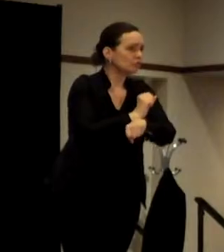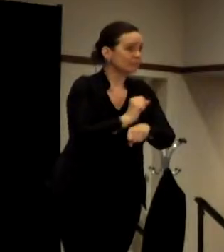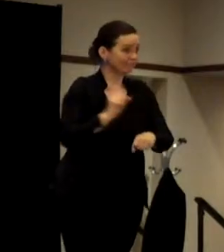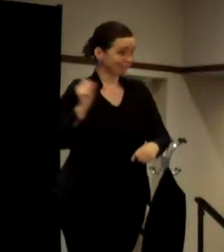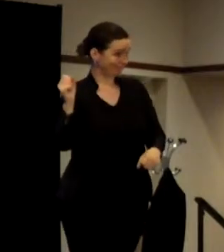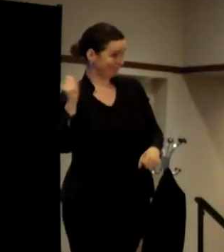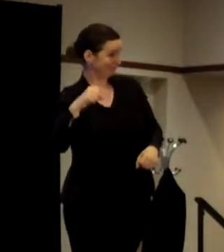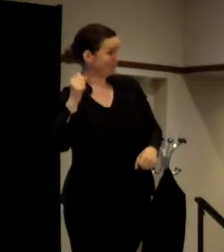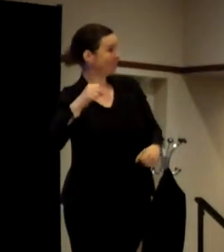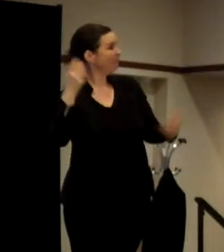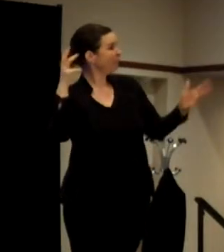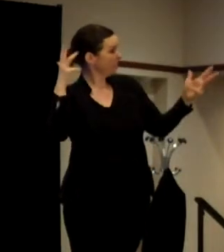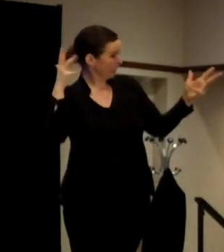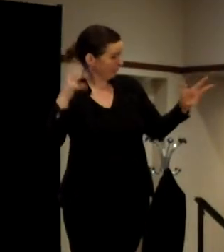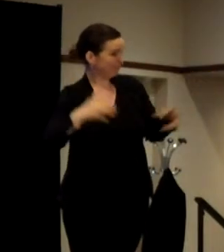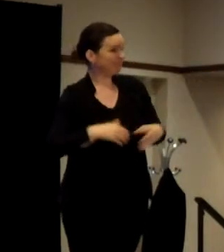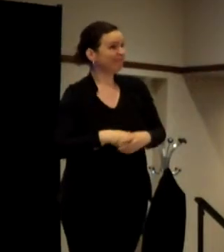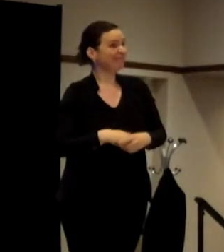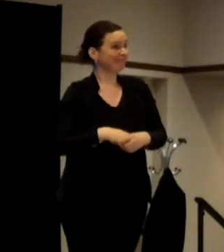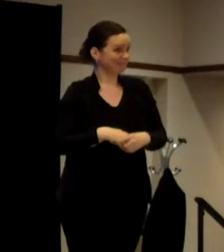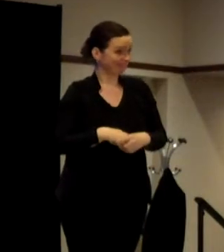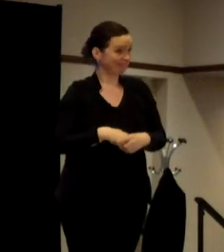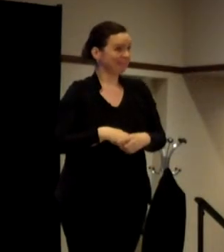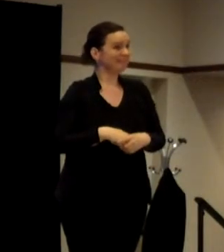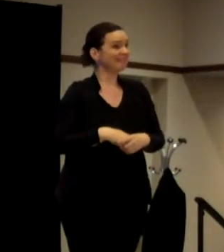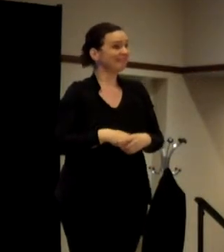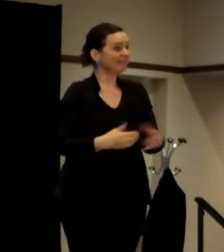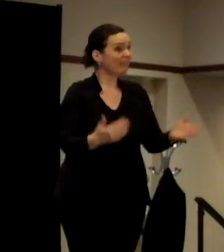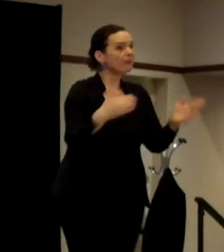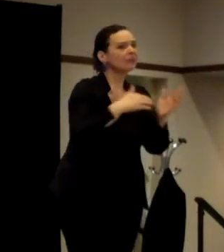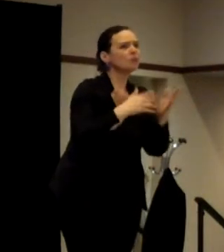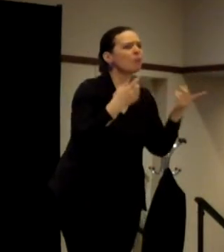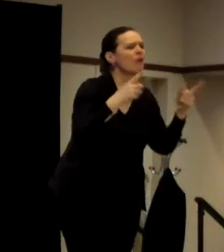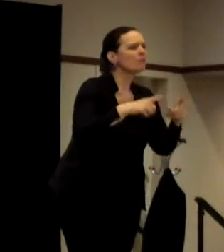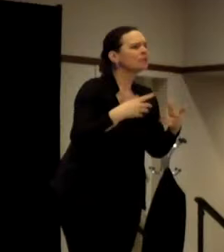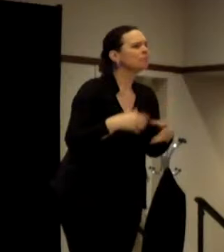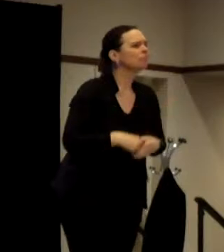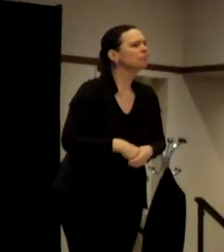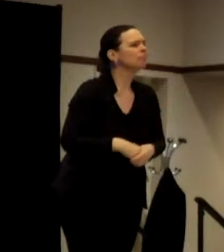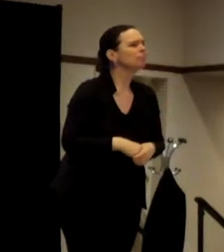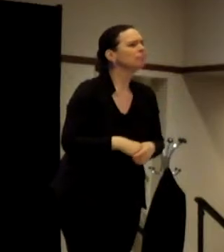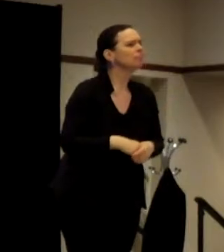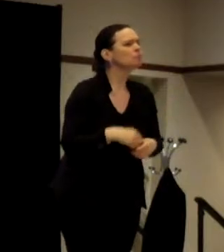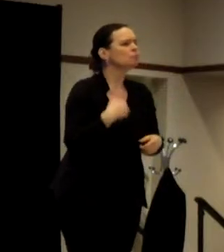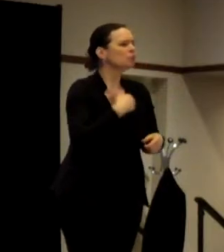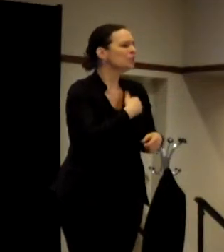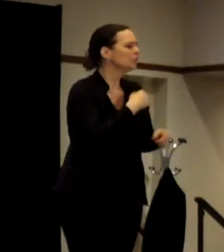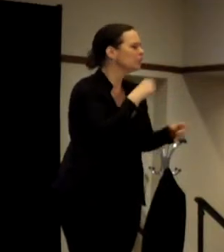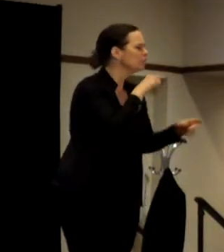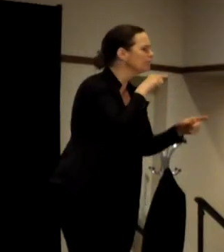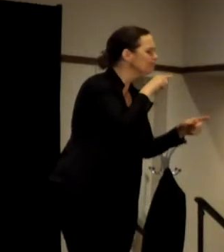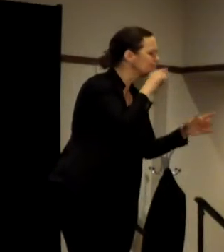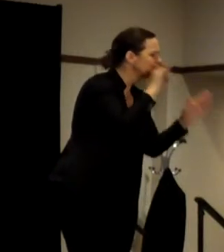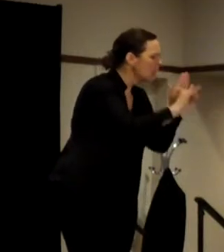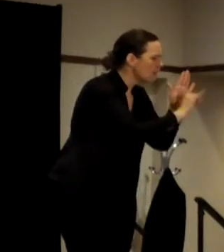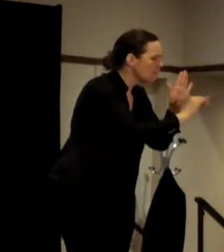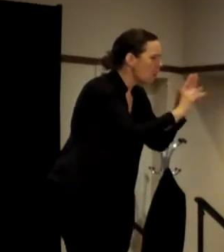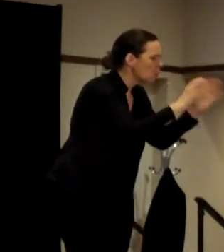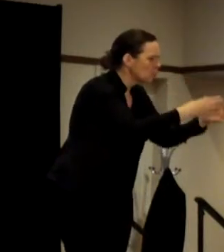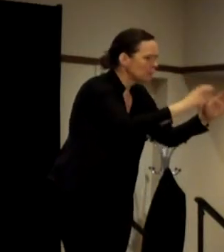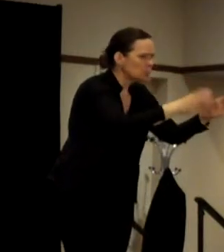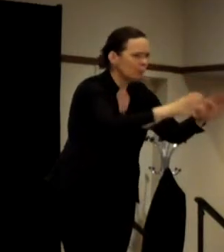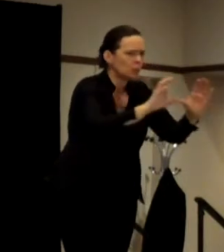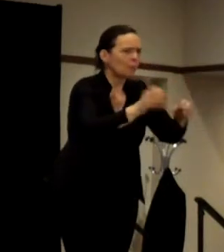then and again, what happens is we're working with these groups, and the employees just go to the